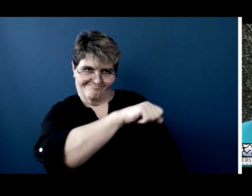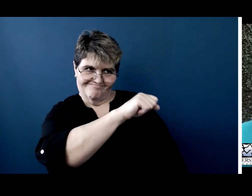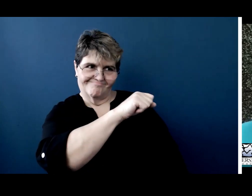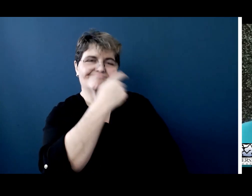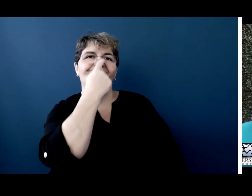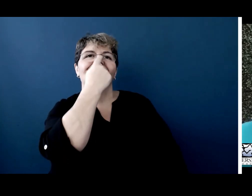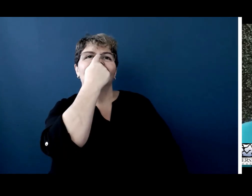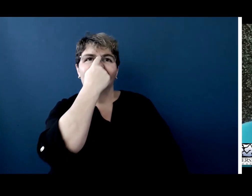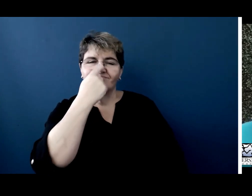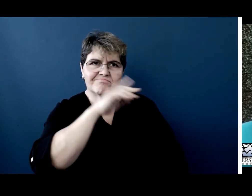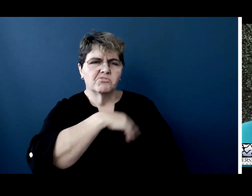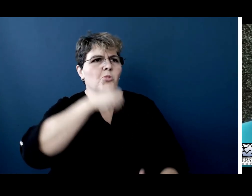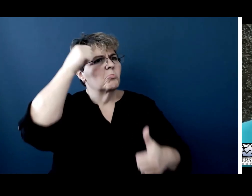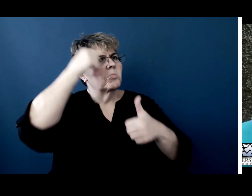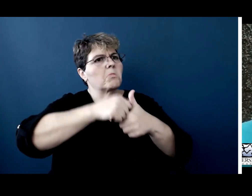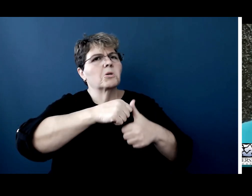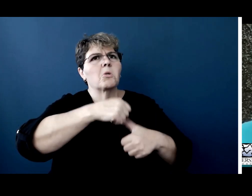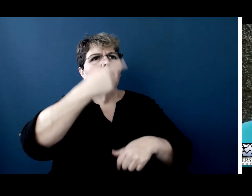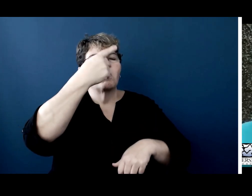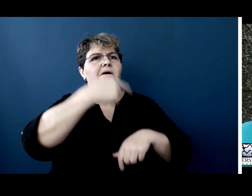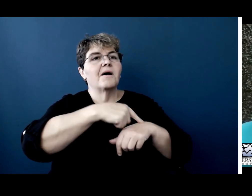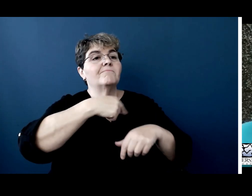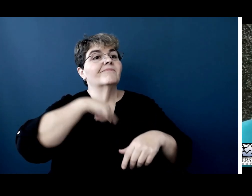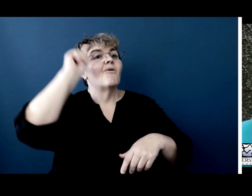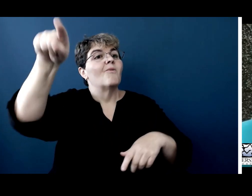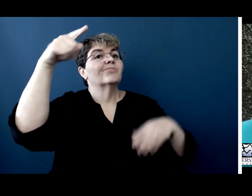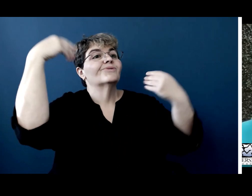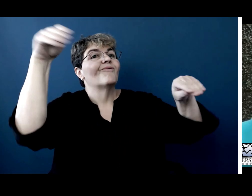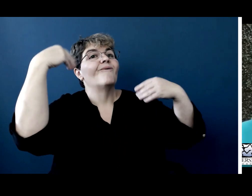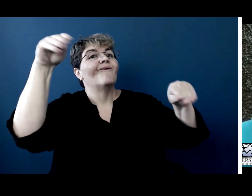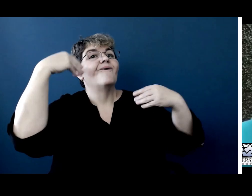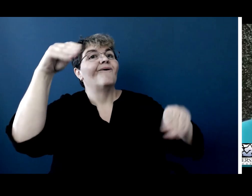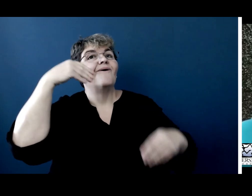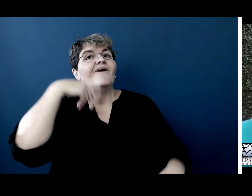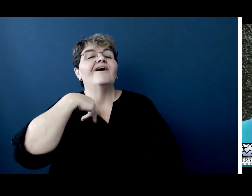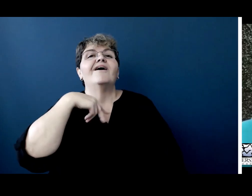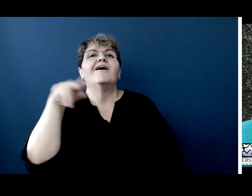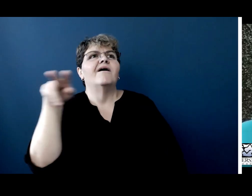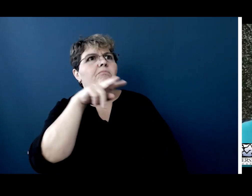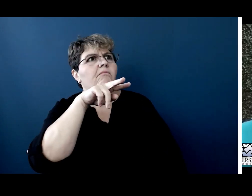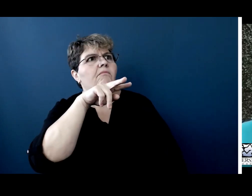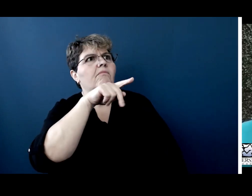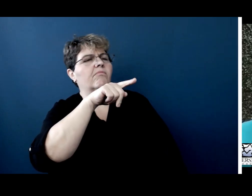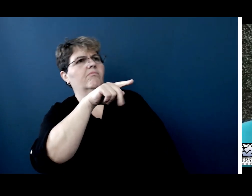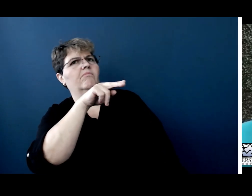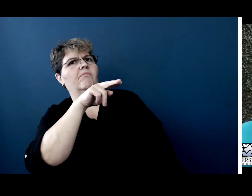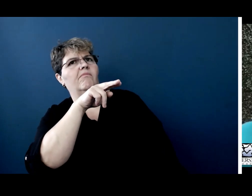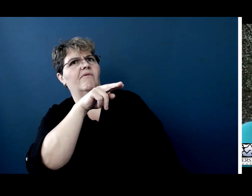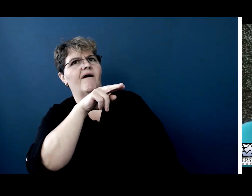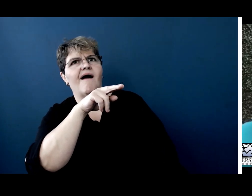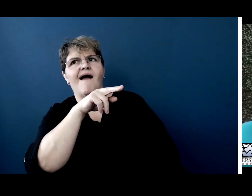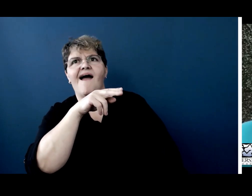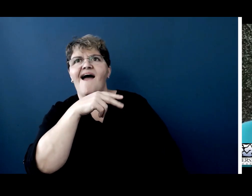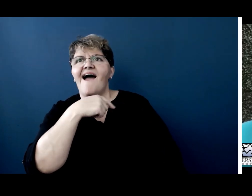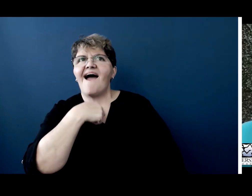my son making a weird face, my mom would be busting out laughing and she would have